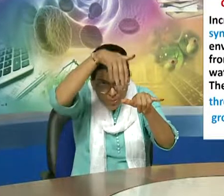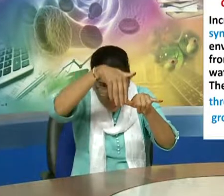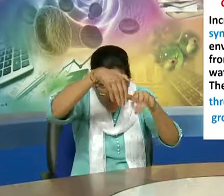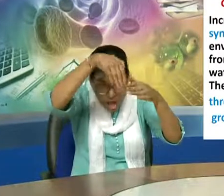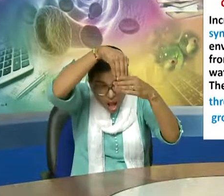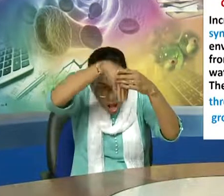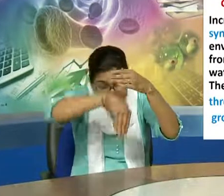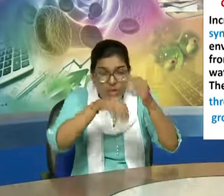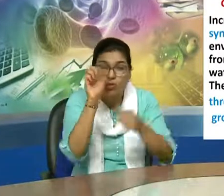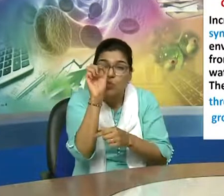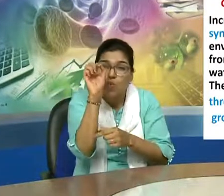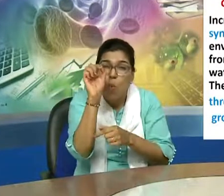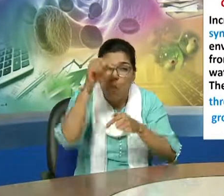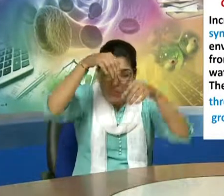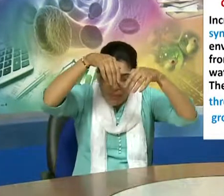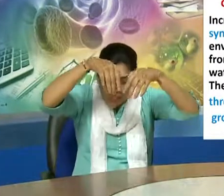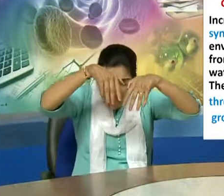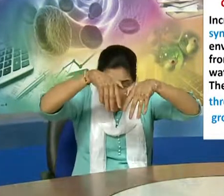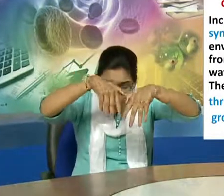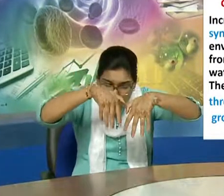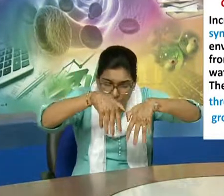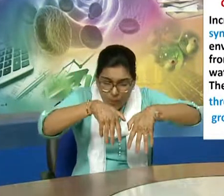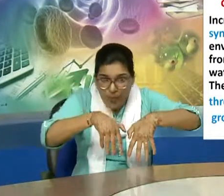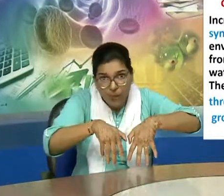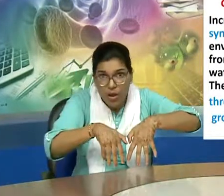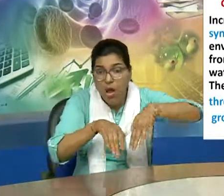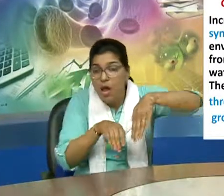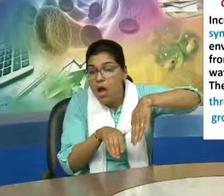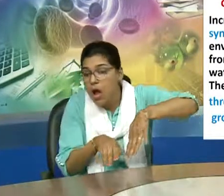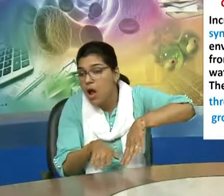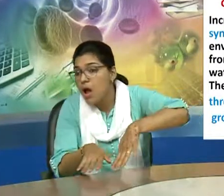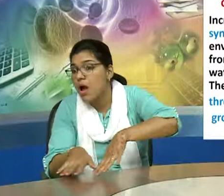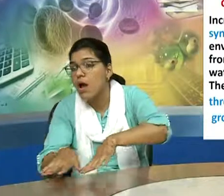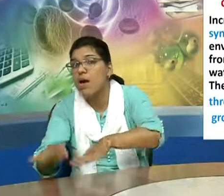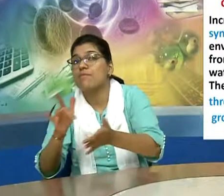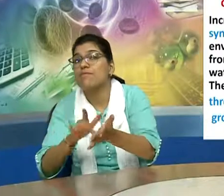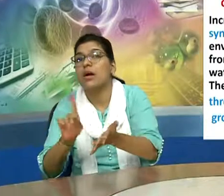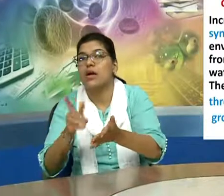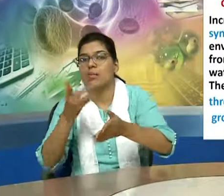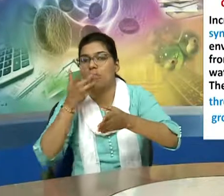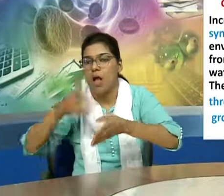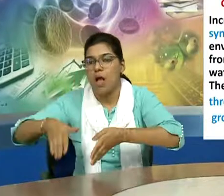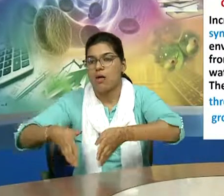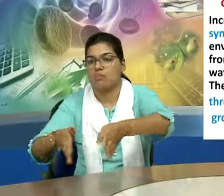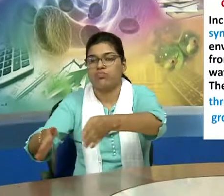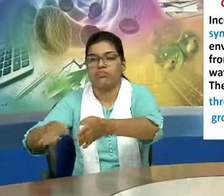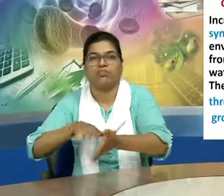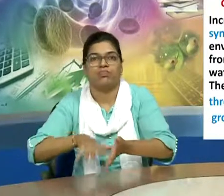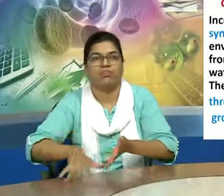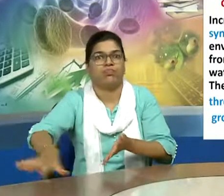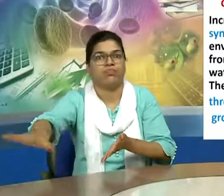And that water which is underground, which is expected to be clean and